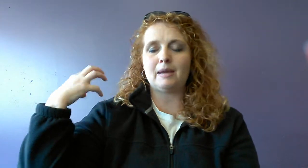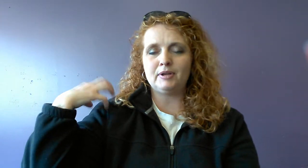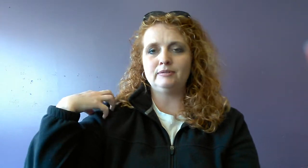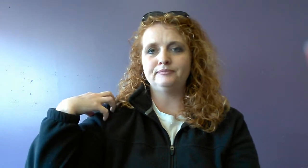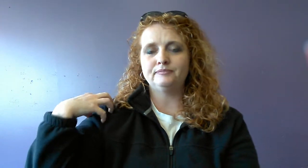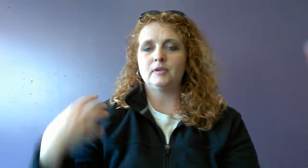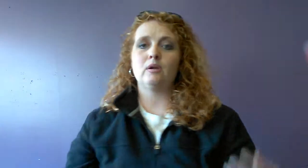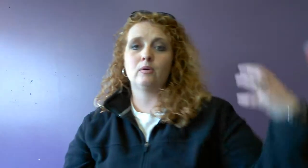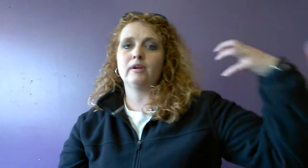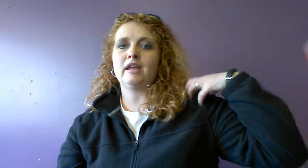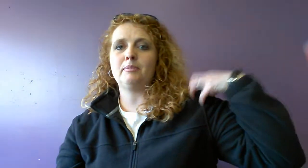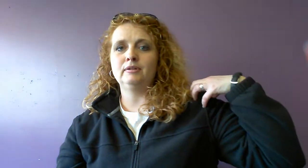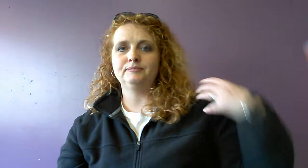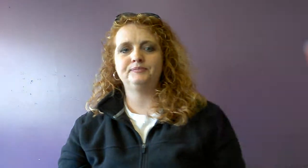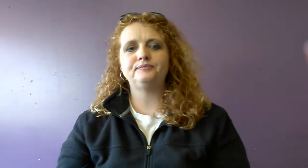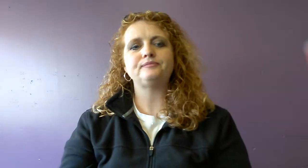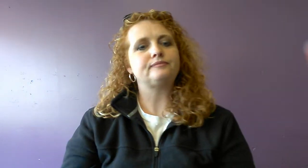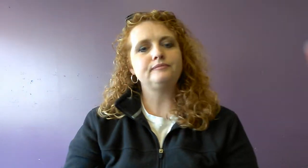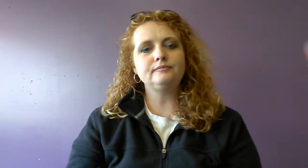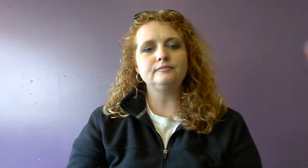Capital or capital.